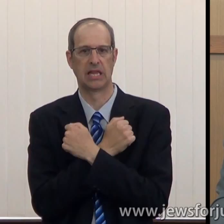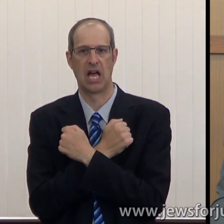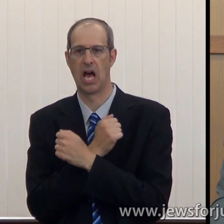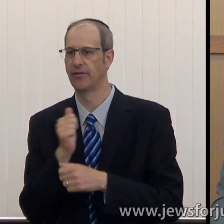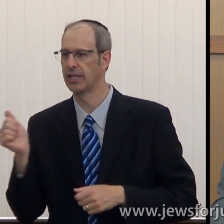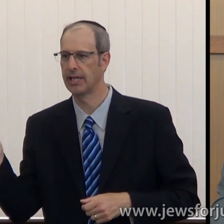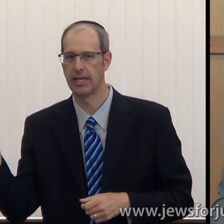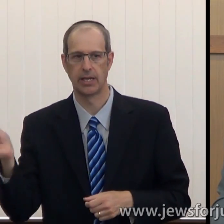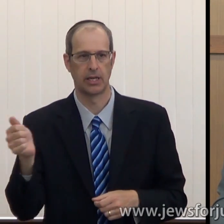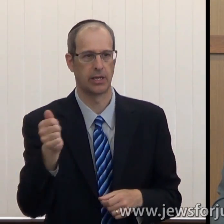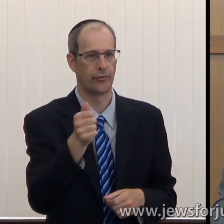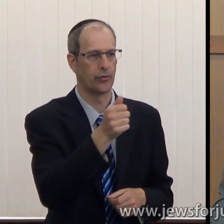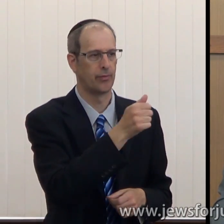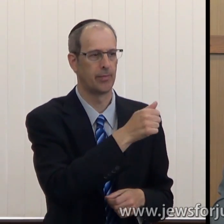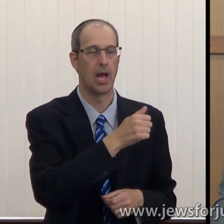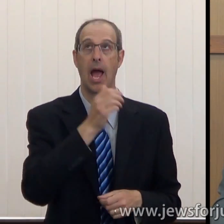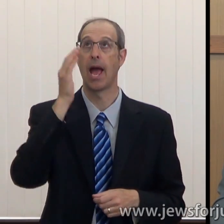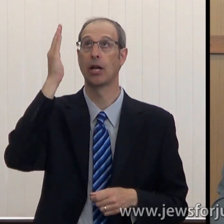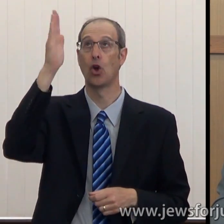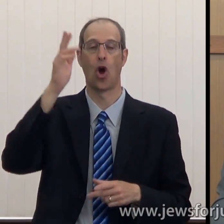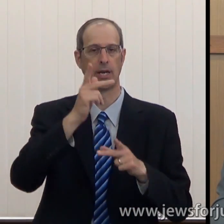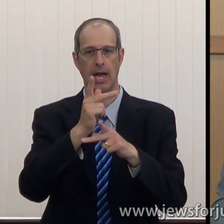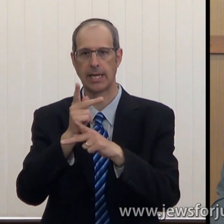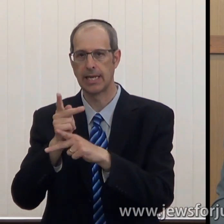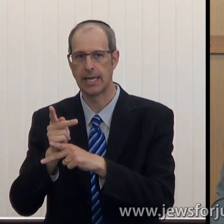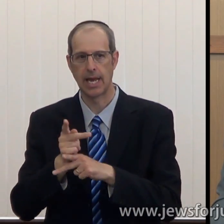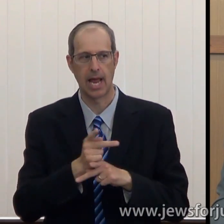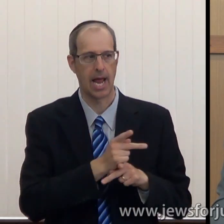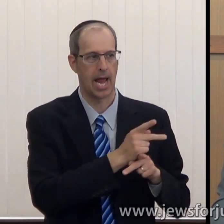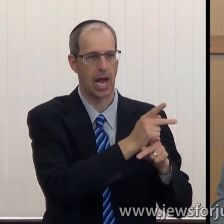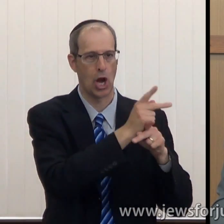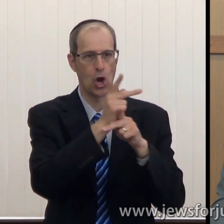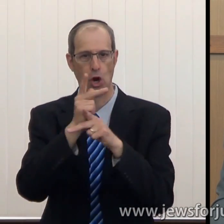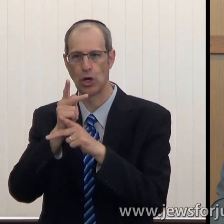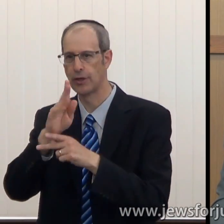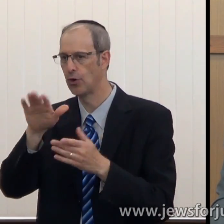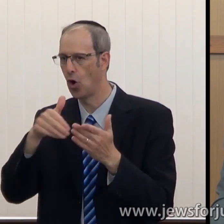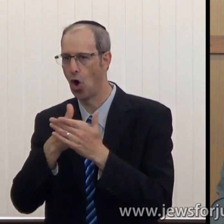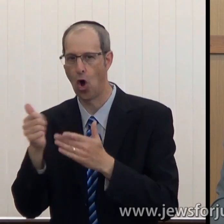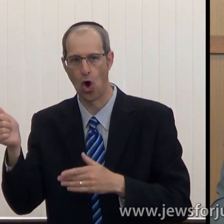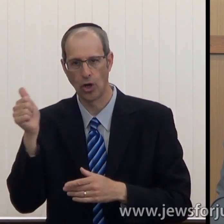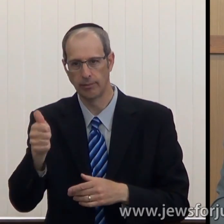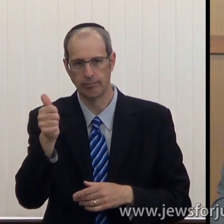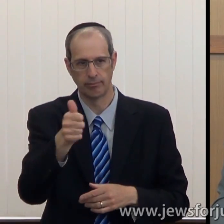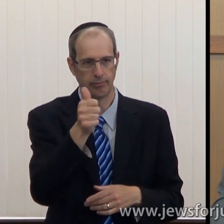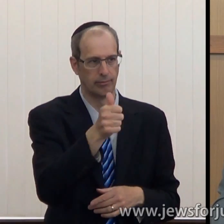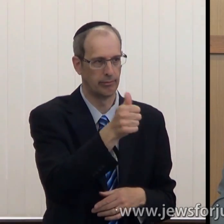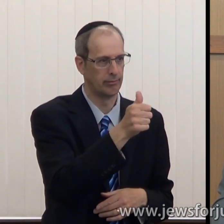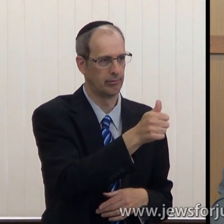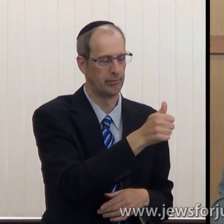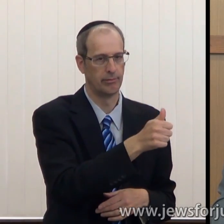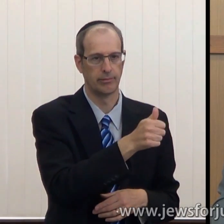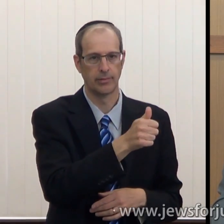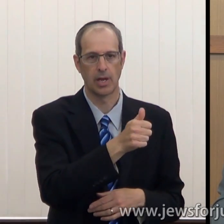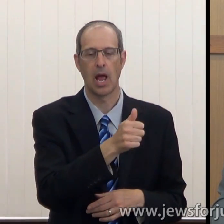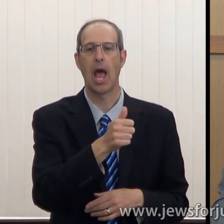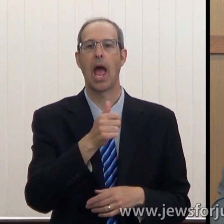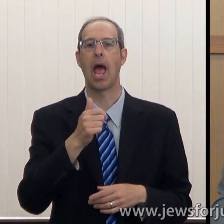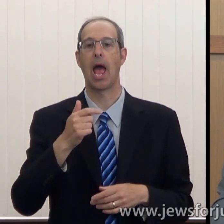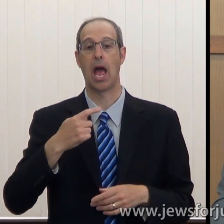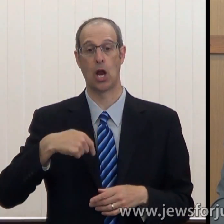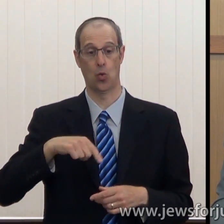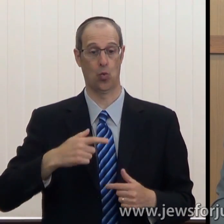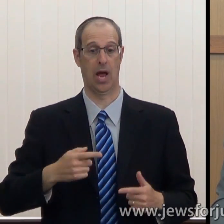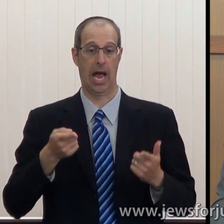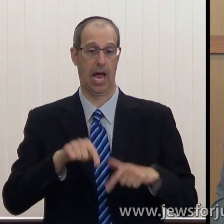and God cares for each of us. And when we live with that knowledge, when